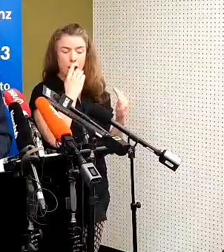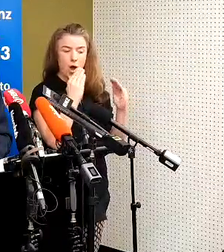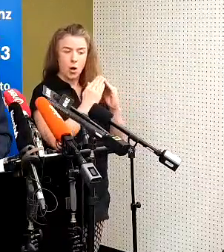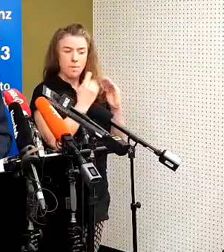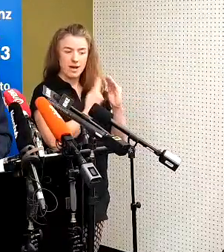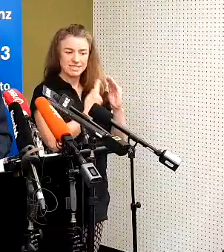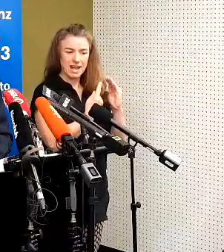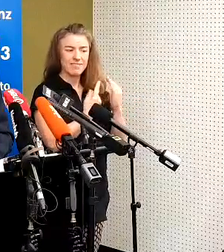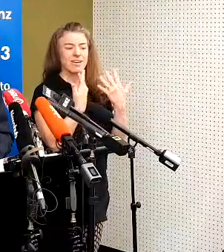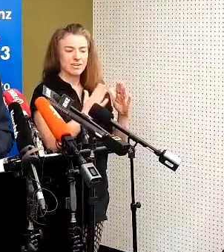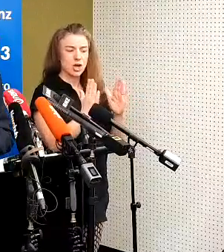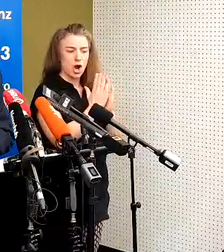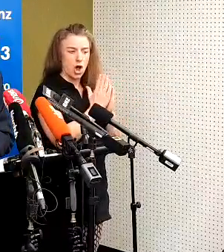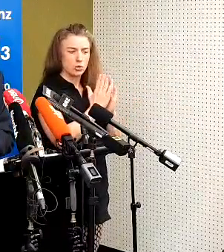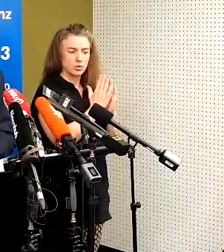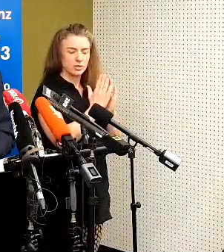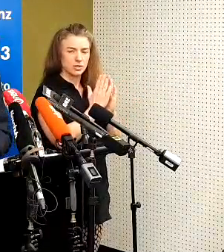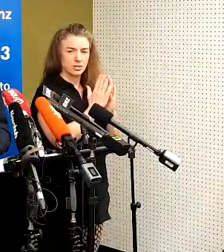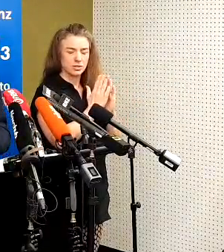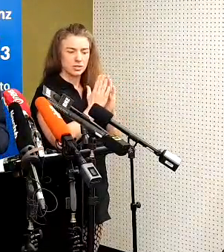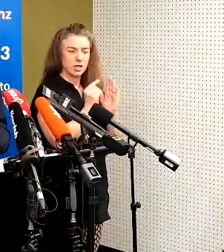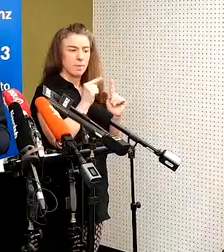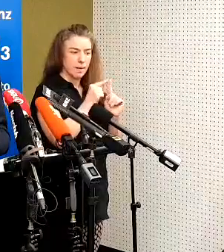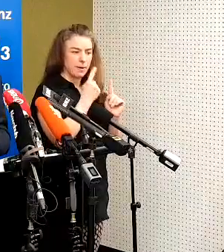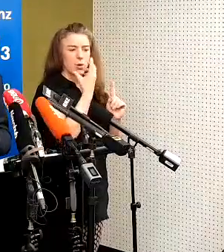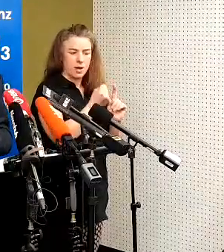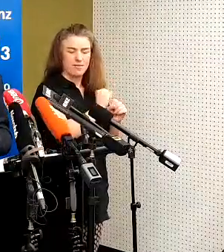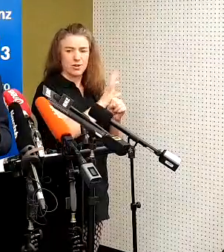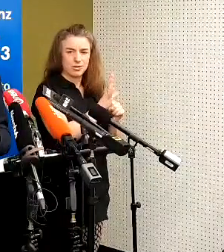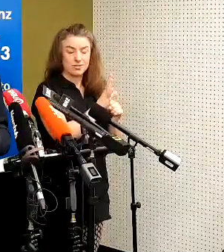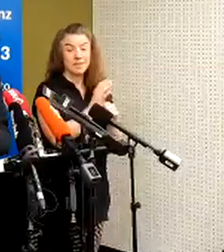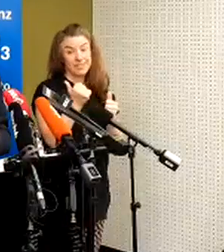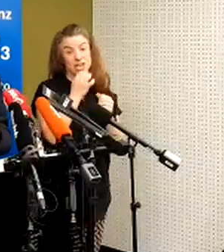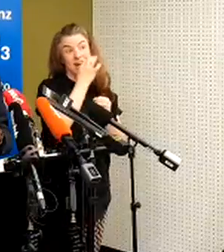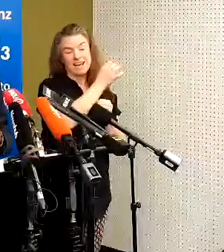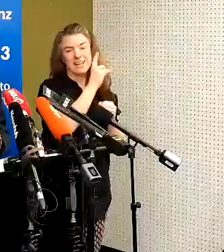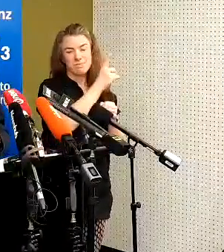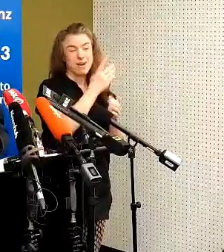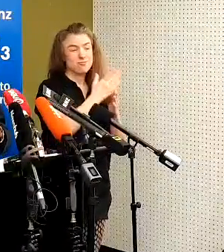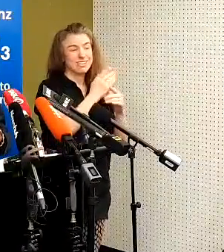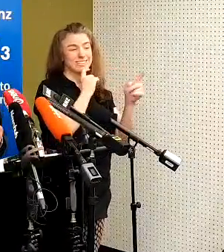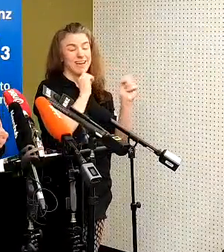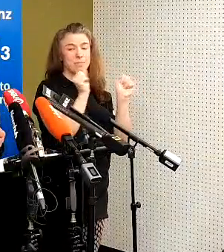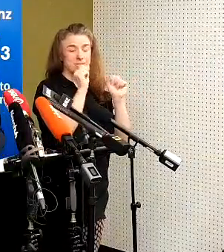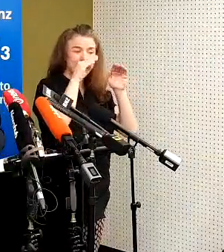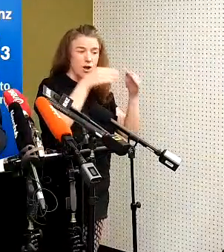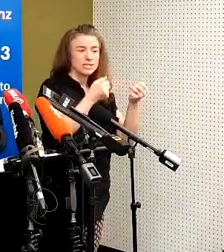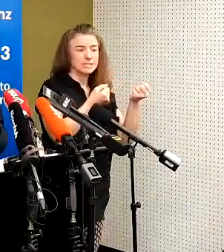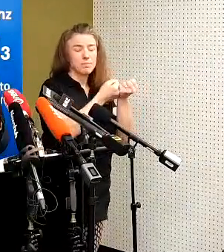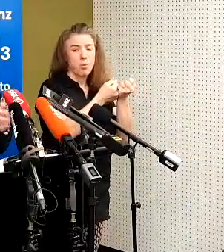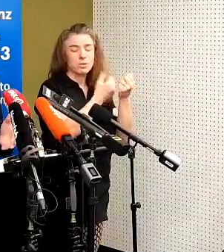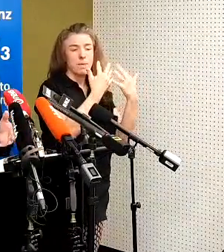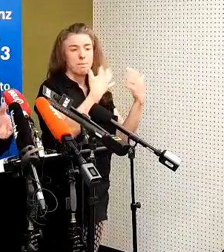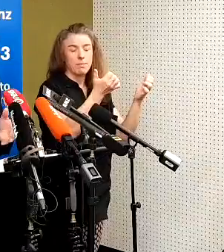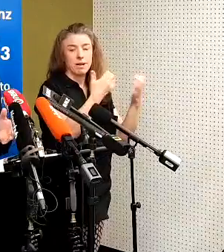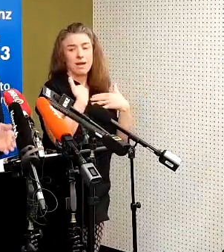with confirmed cases? Again, I have asked for that information, but over the last 24 hours, our focus has been on supporting the Public Health Unit